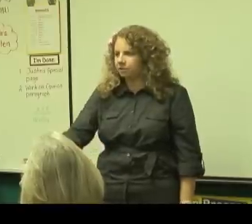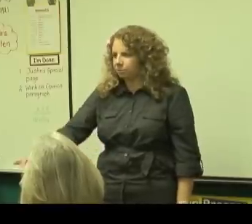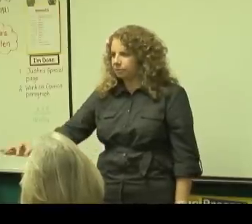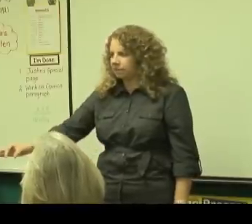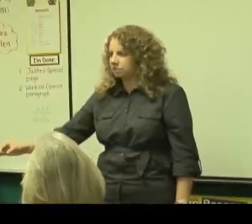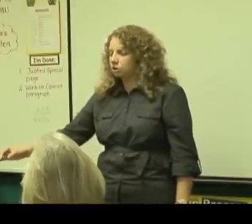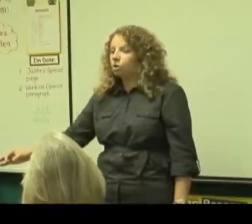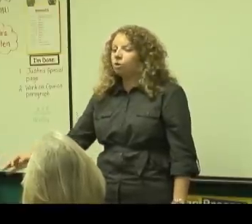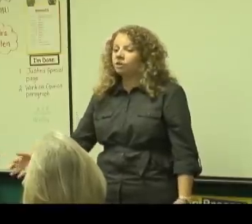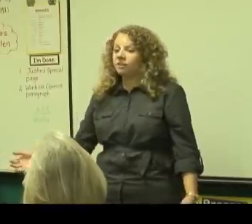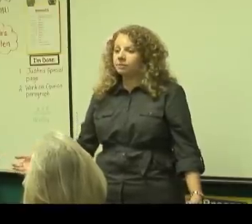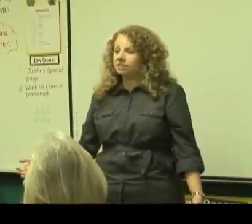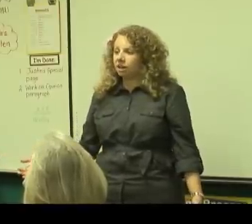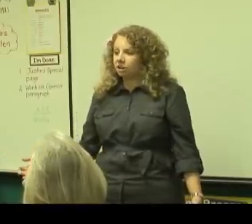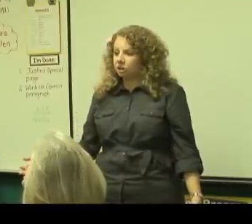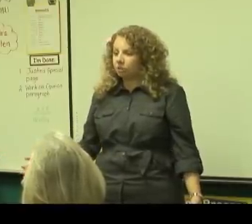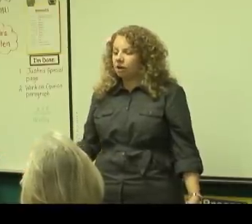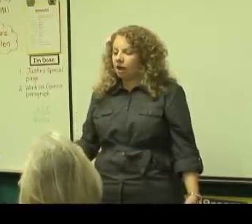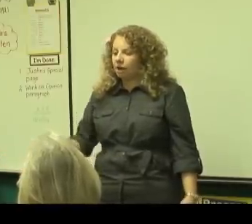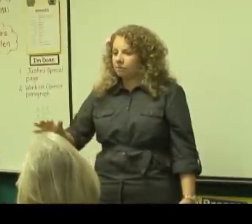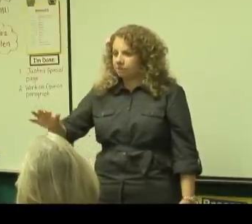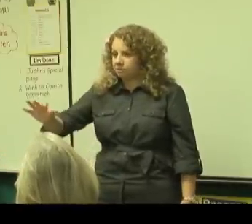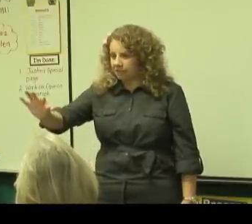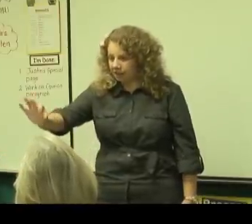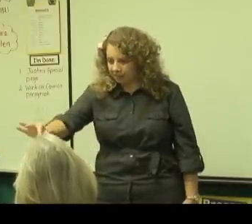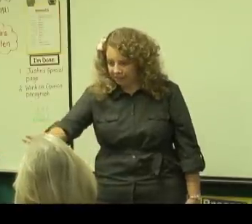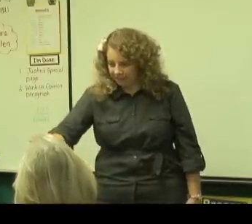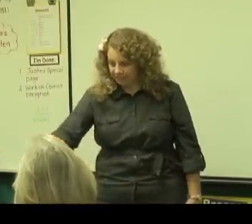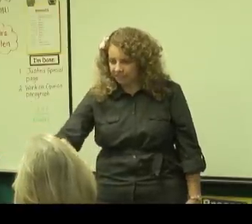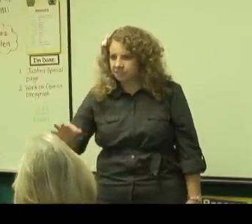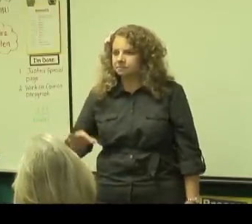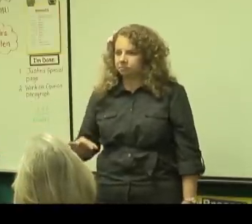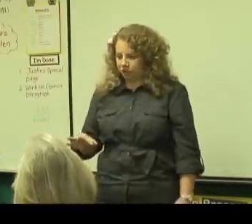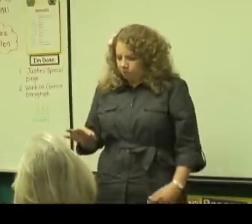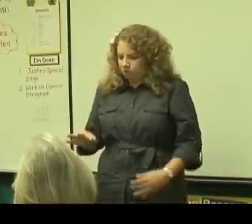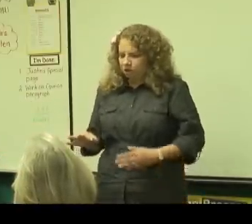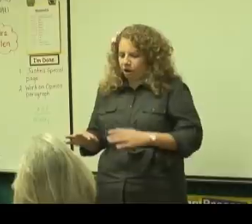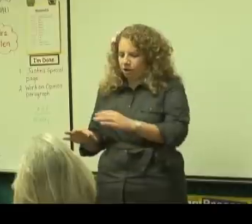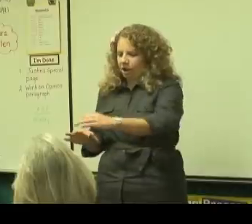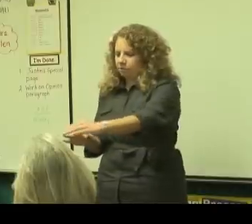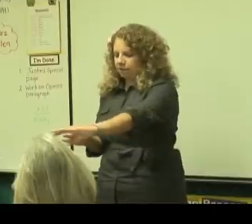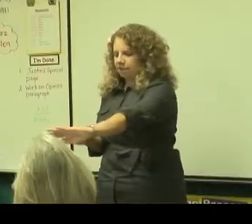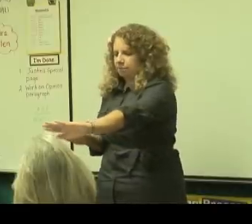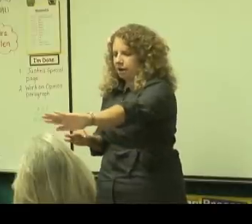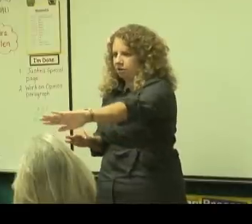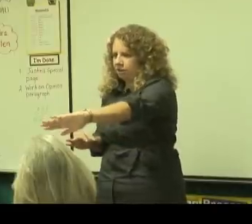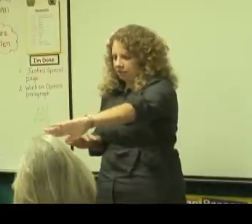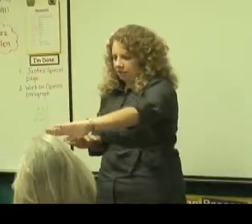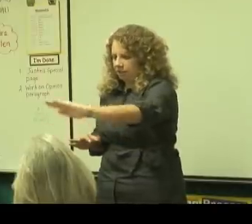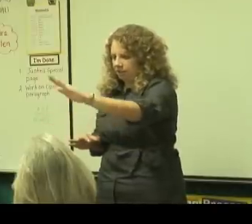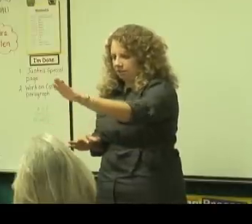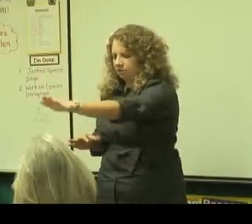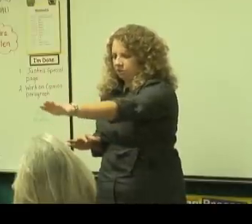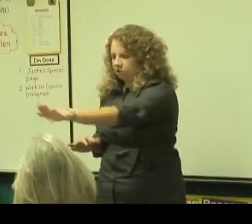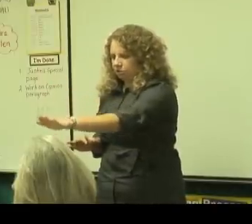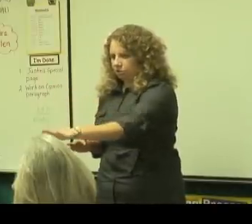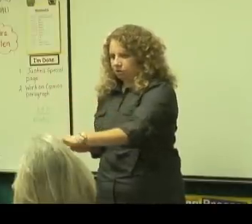were placed. Or if I was telling you, I want them laid out like this, then you would know, oh, I would lay them out in, you know, going